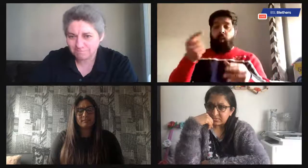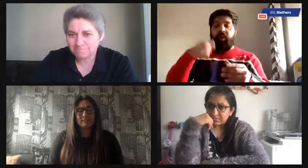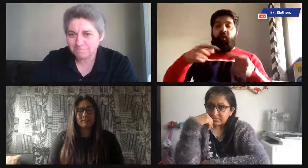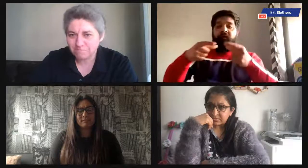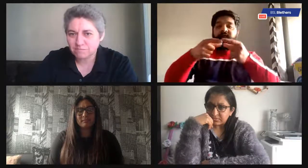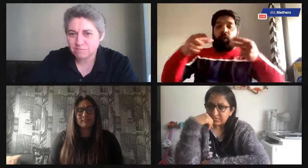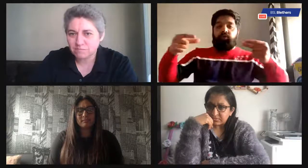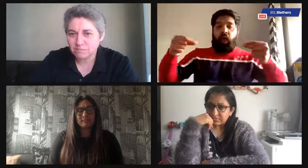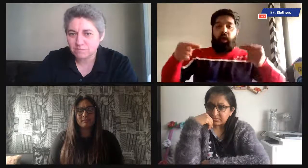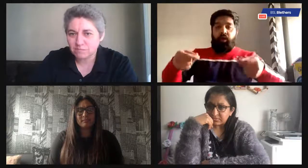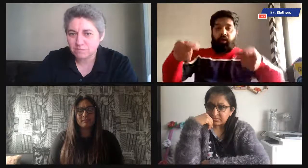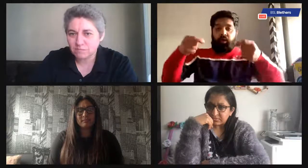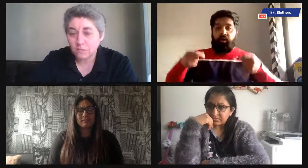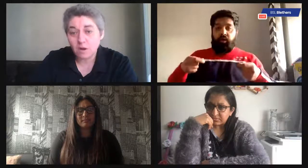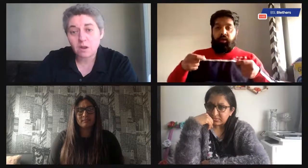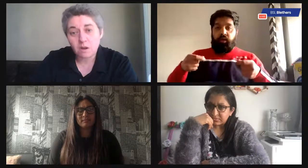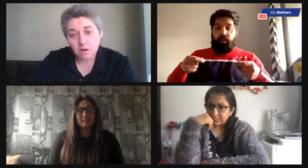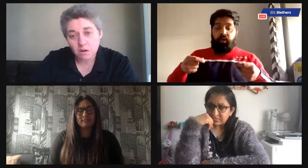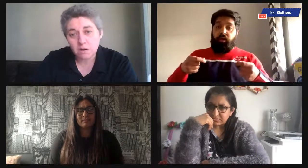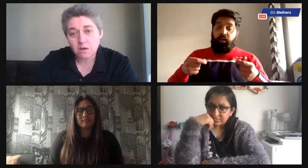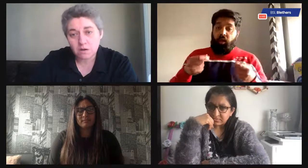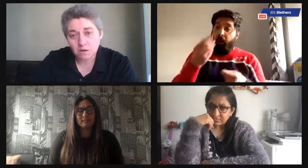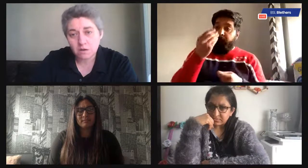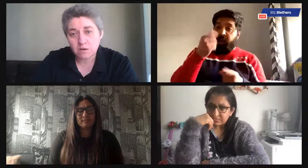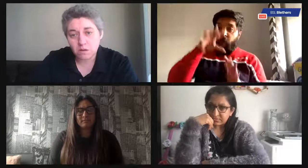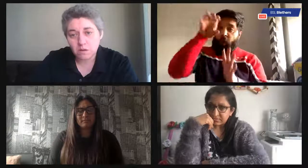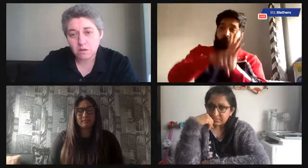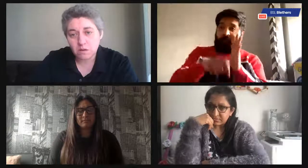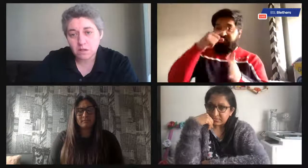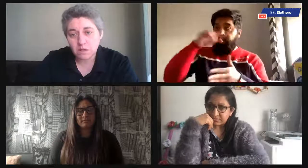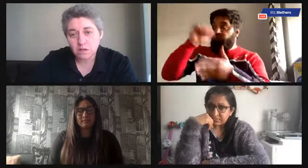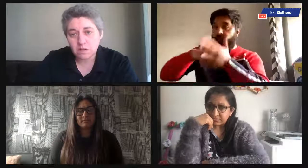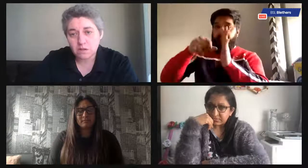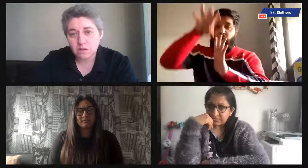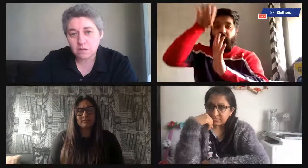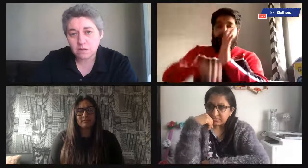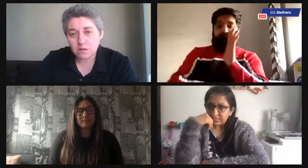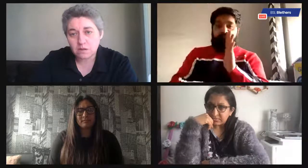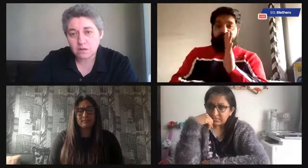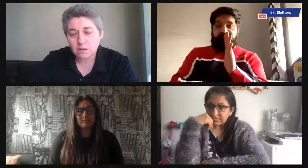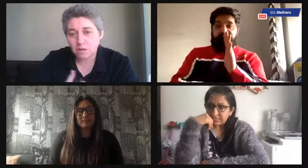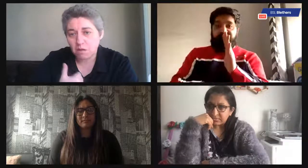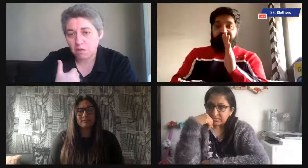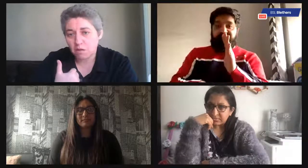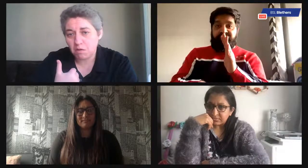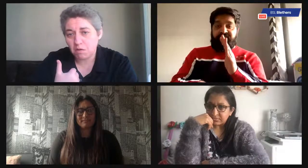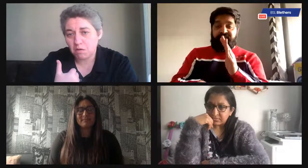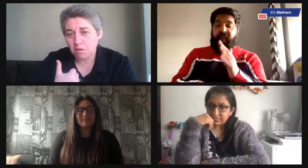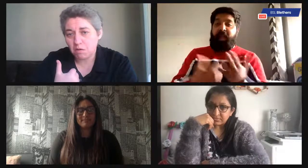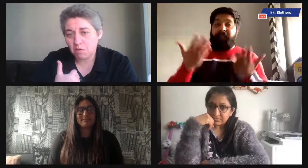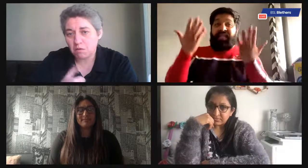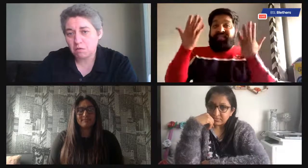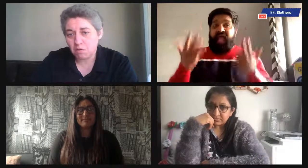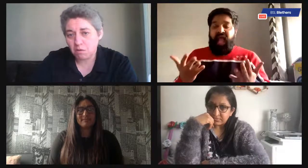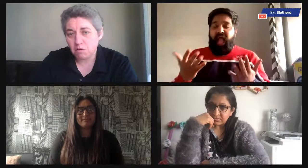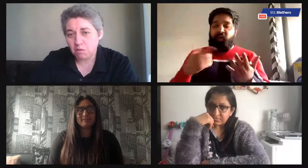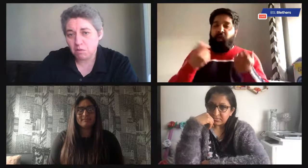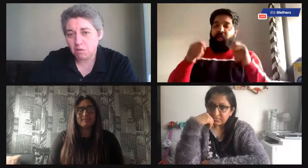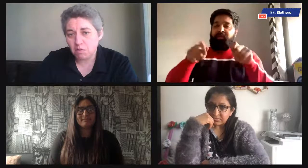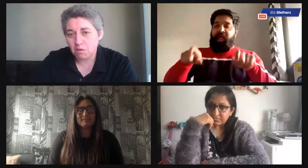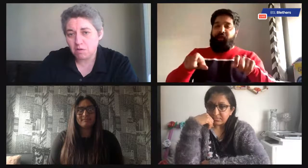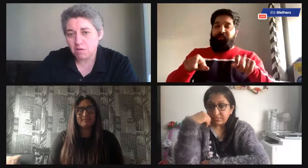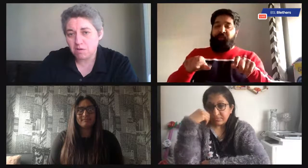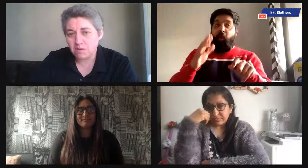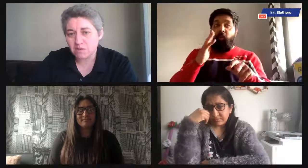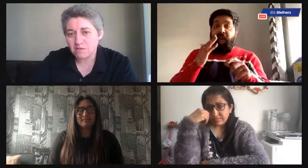to encourage you to collect them at home, and then you'd put them in the machine, and it would give you a voucher, and this would be money off your shopping in the